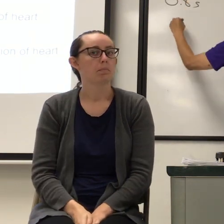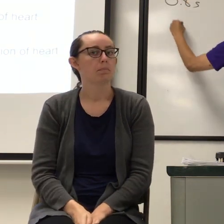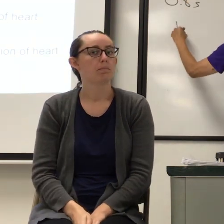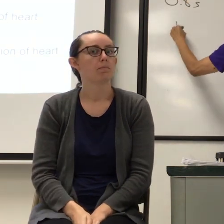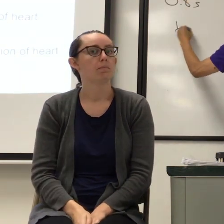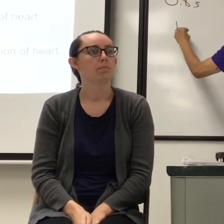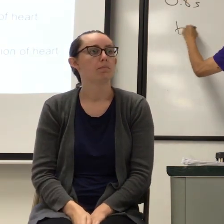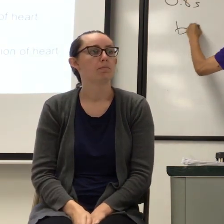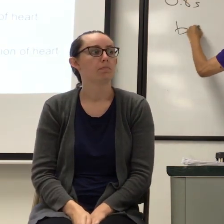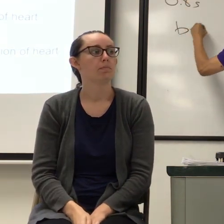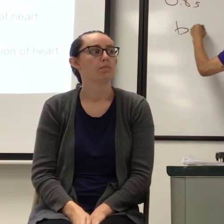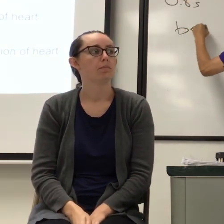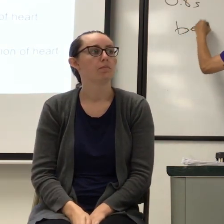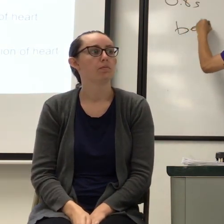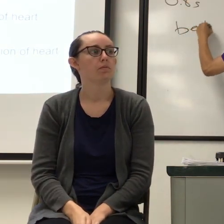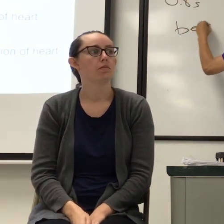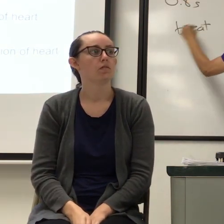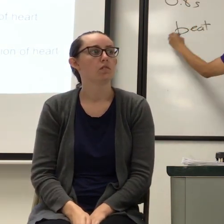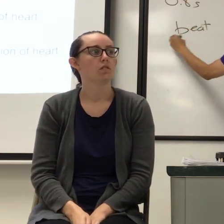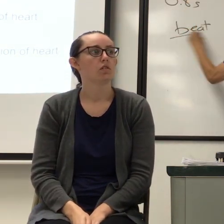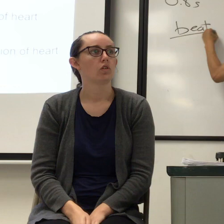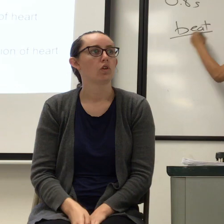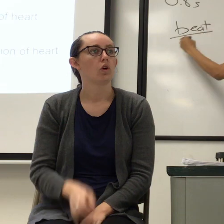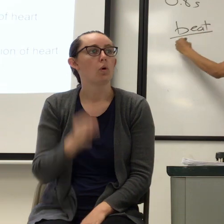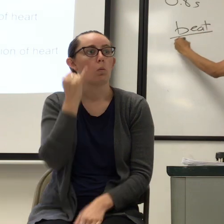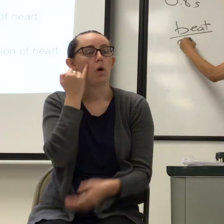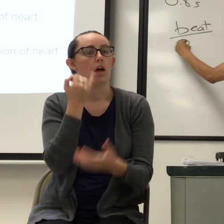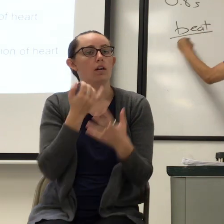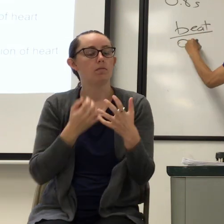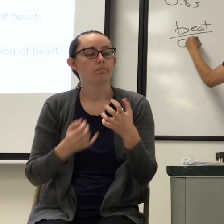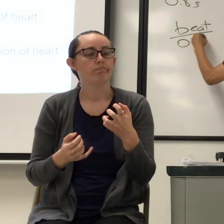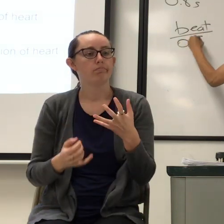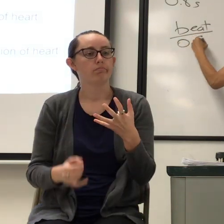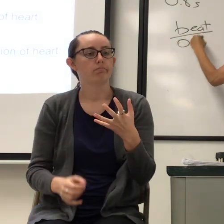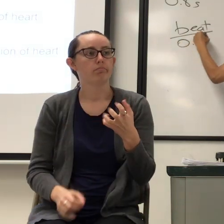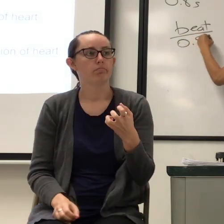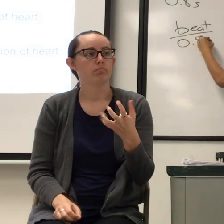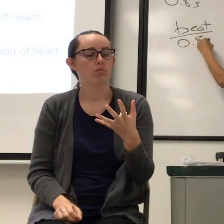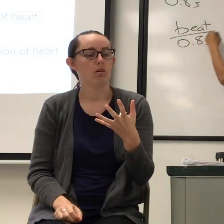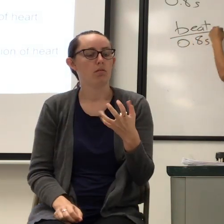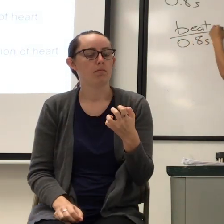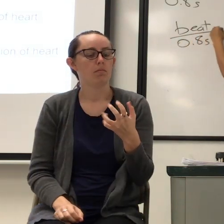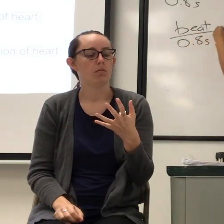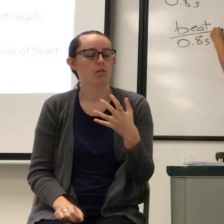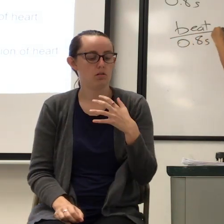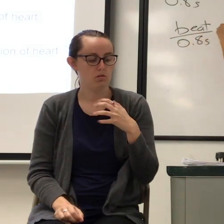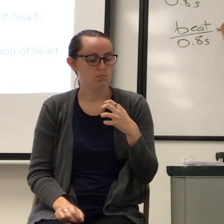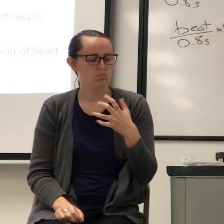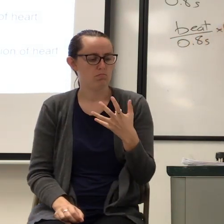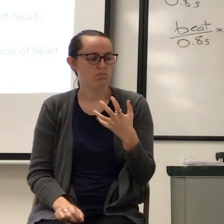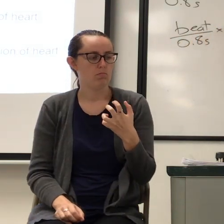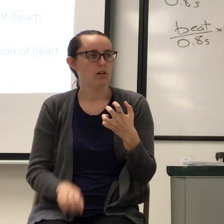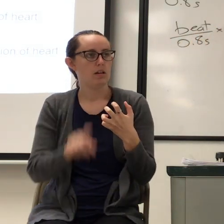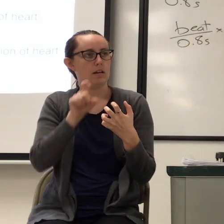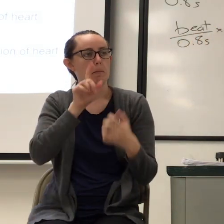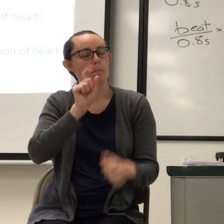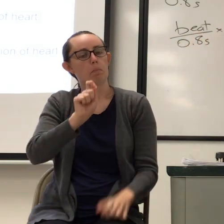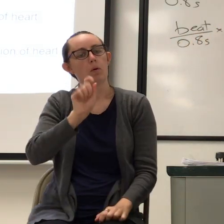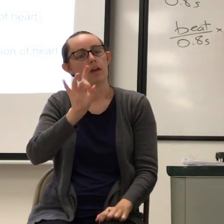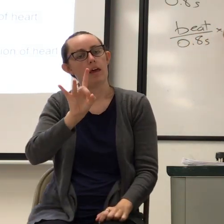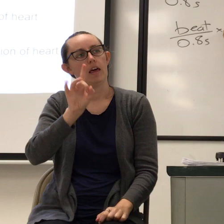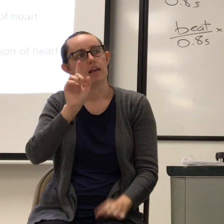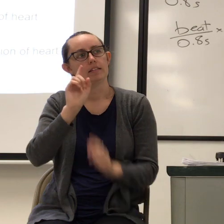Because if you have, in one heartbeat, if it takes 0.8 seconds, you have 60